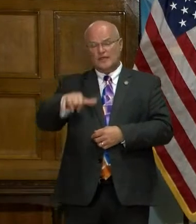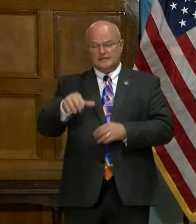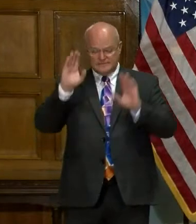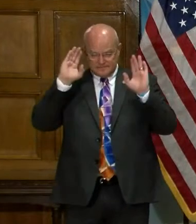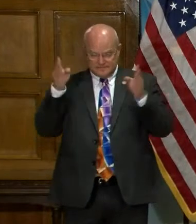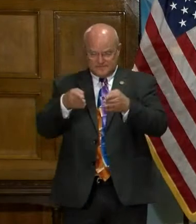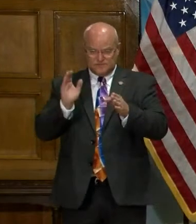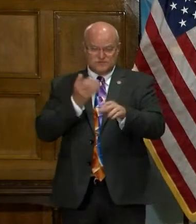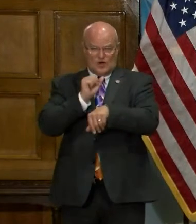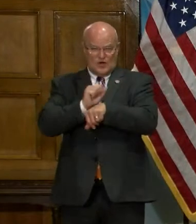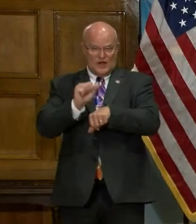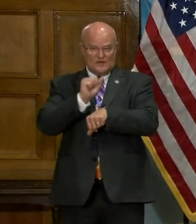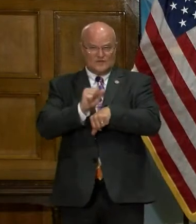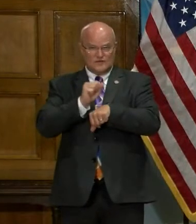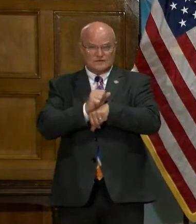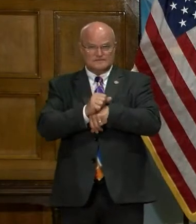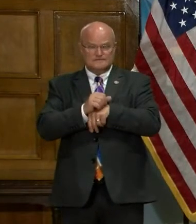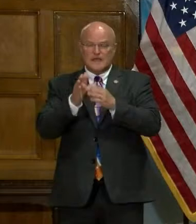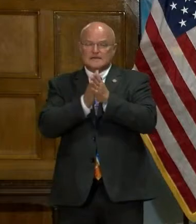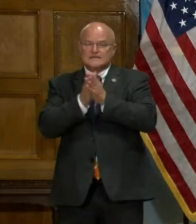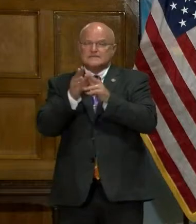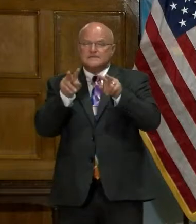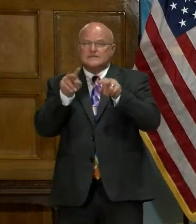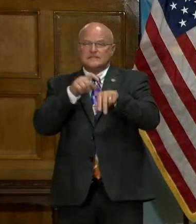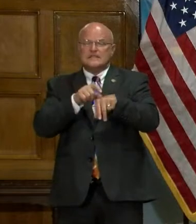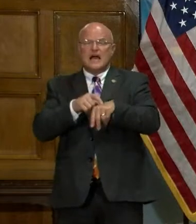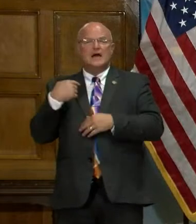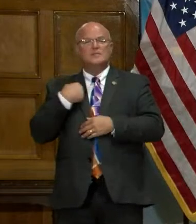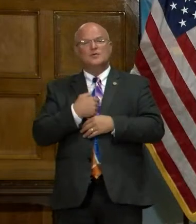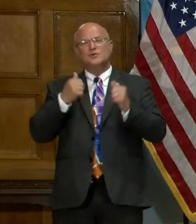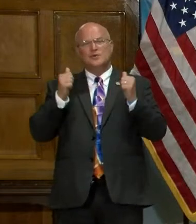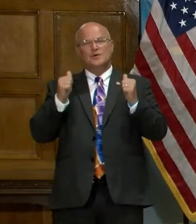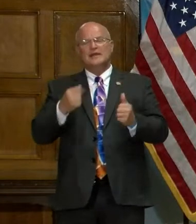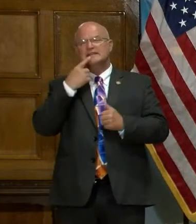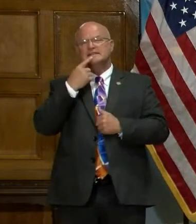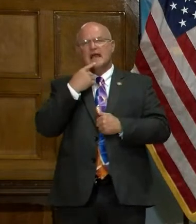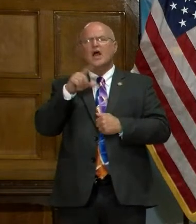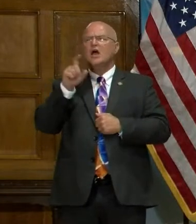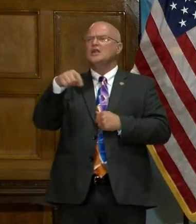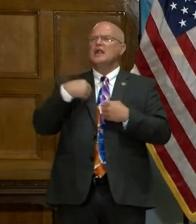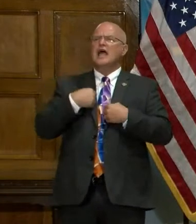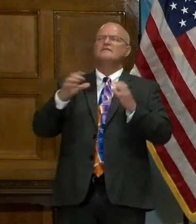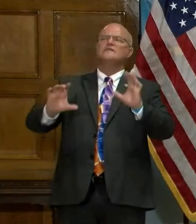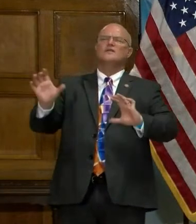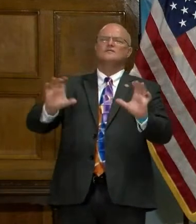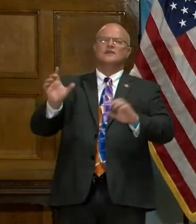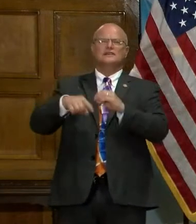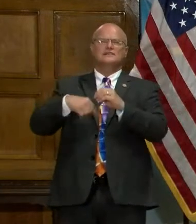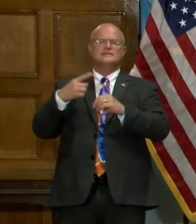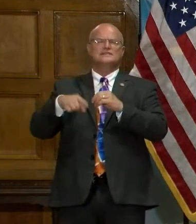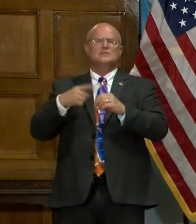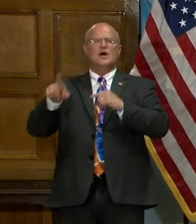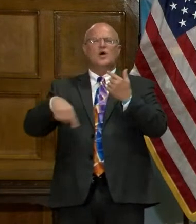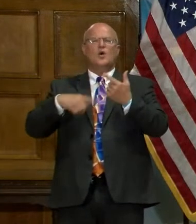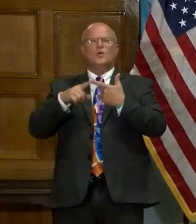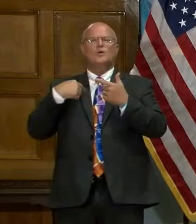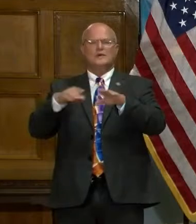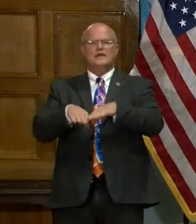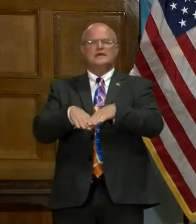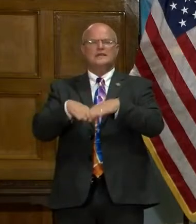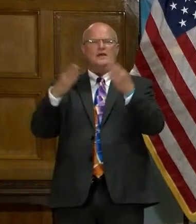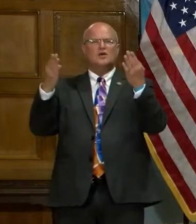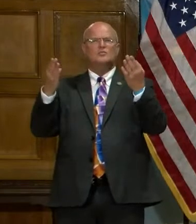the focus of our effort. I look forward to the time when we can start saying we need to have some conversations about when we can